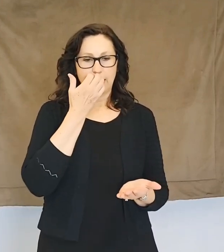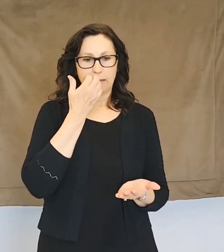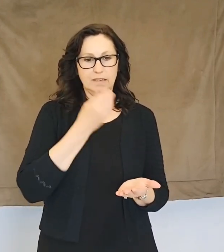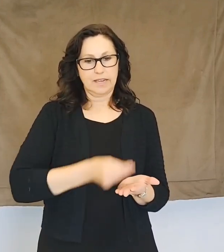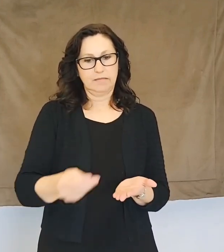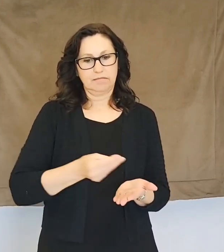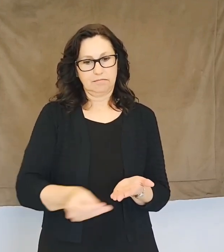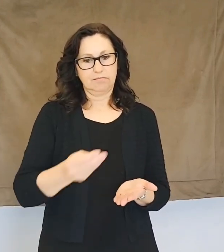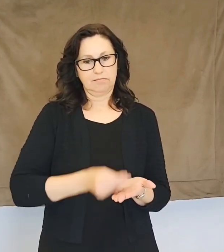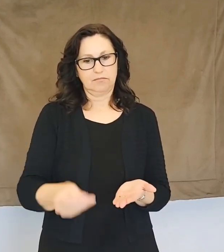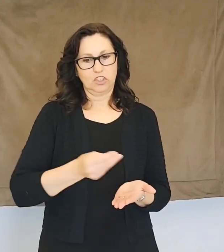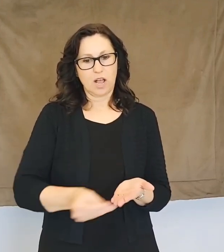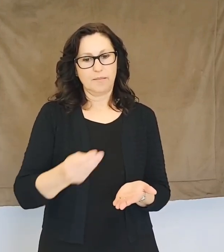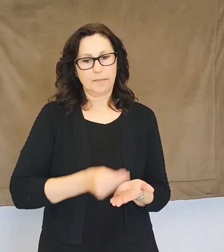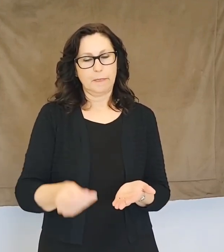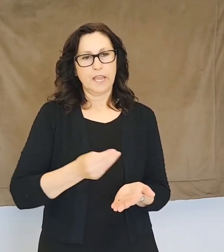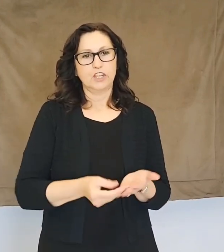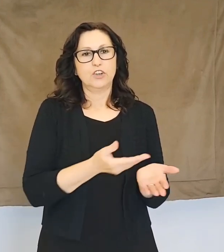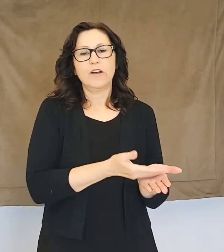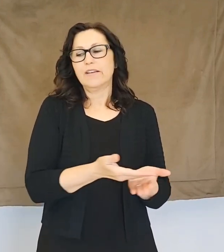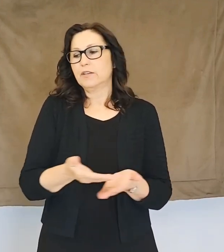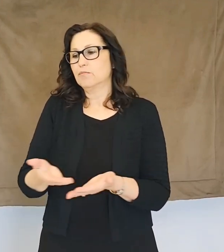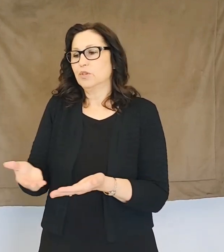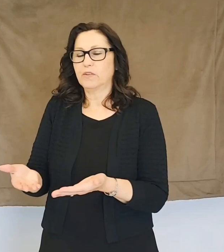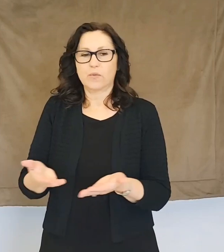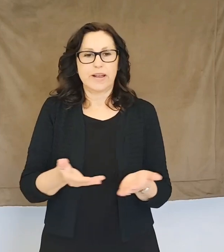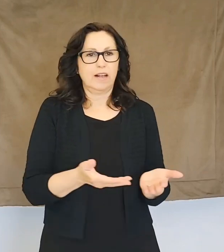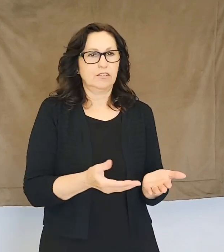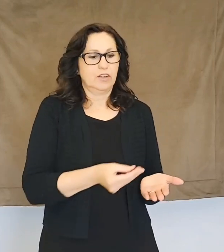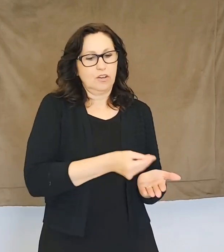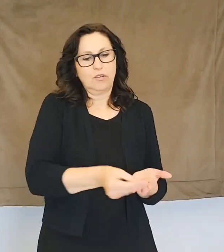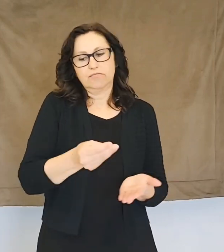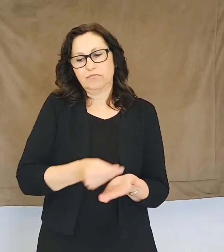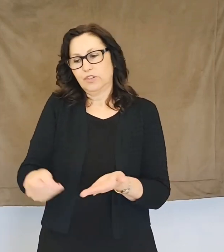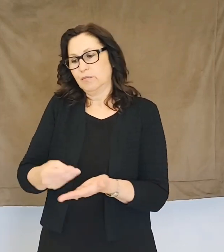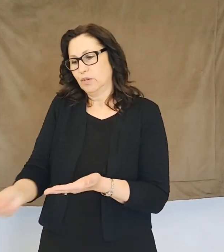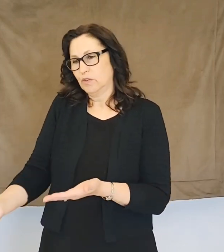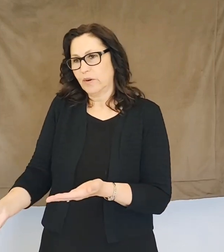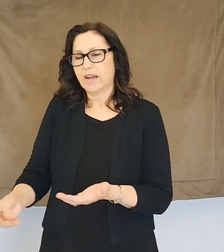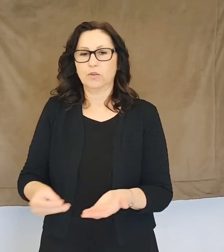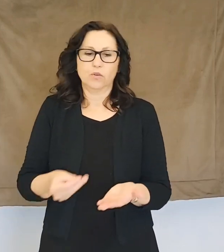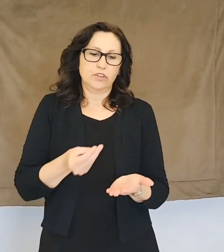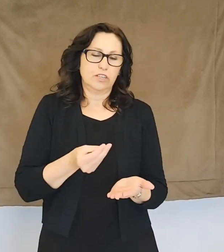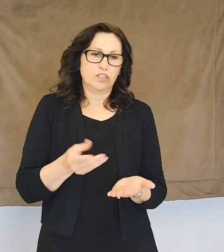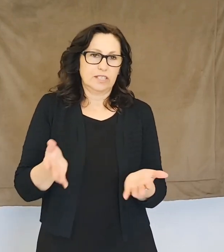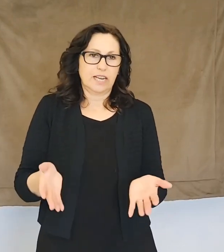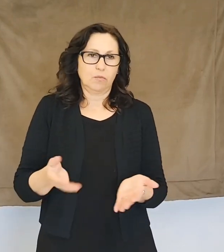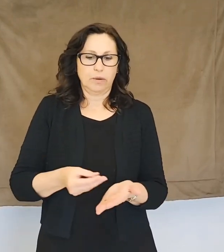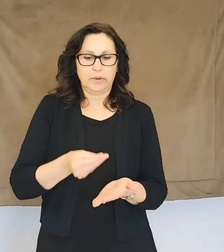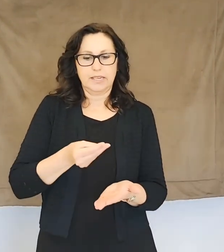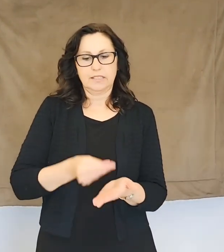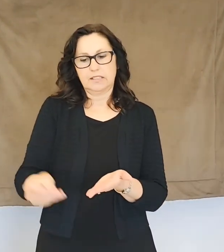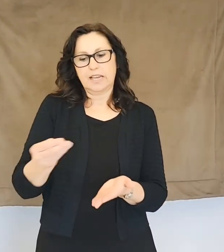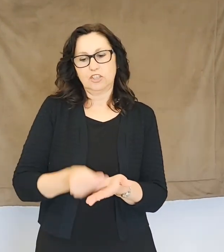you kind of like shop. You don't have to move around, you know, you can move around or you can just stay in one place and say